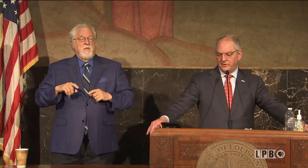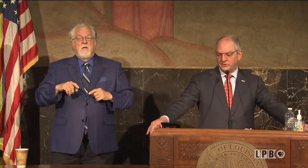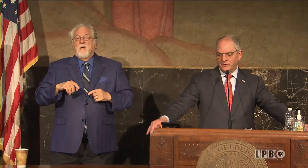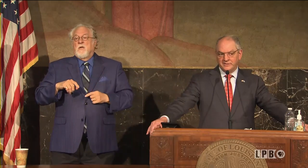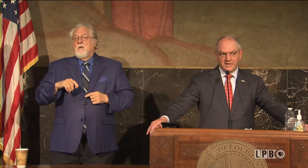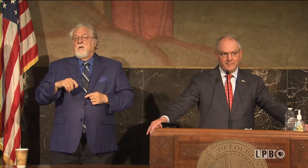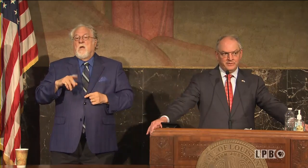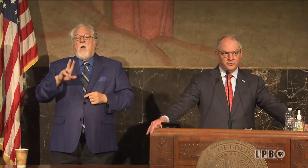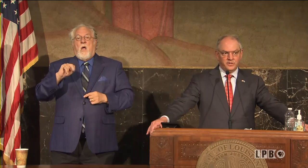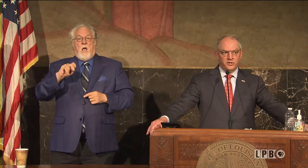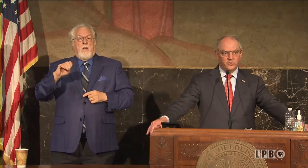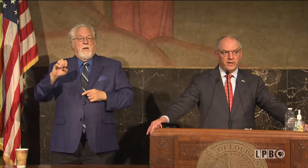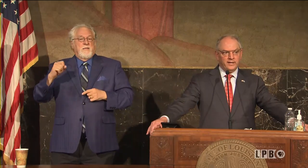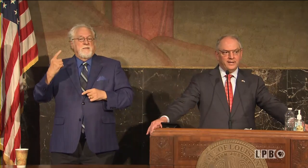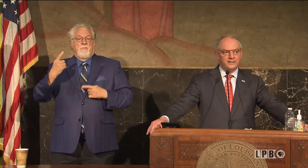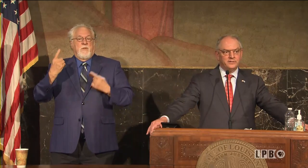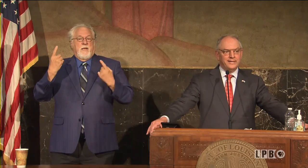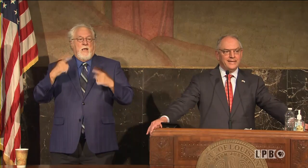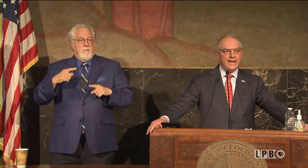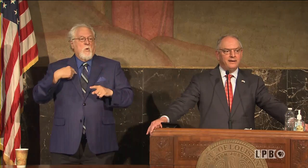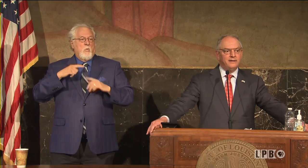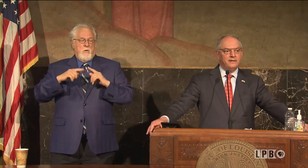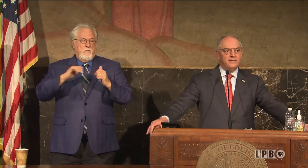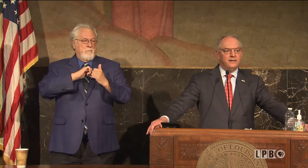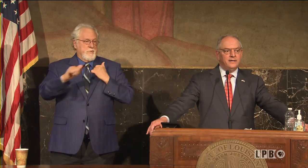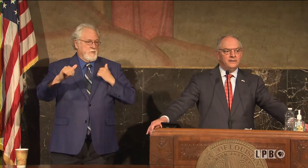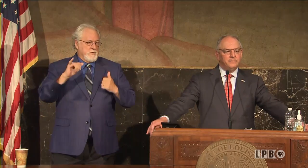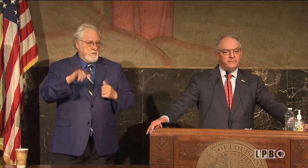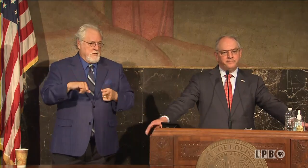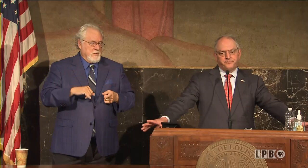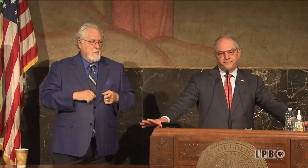something very strange happens, we're going to greatly exceed that.